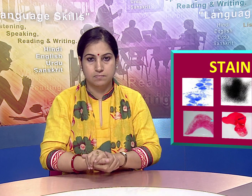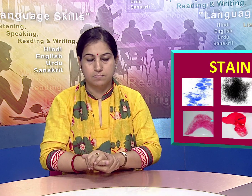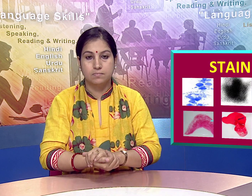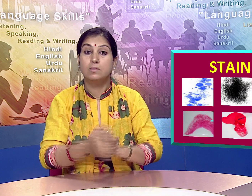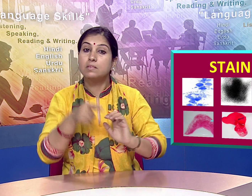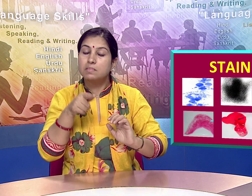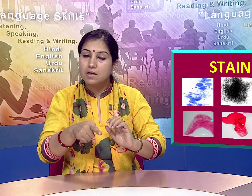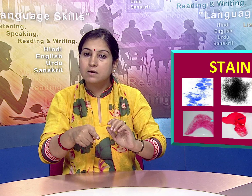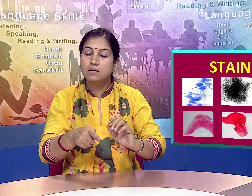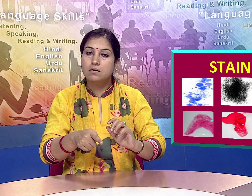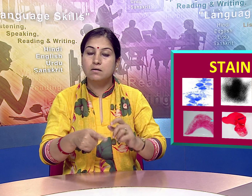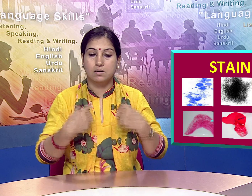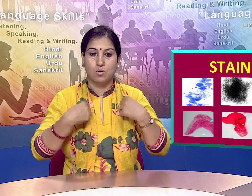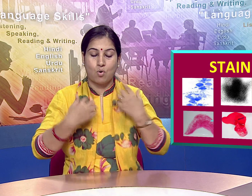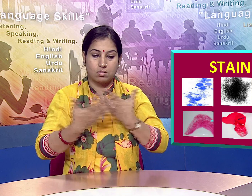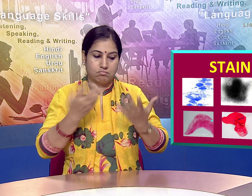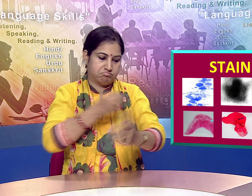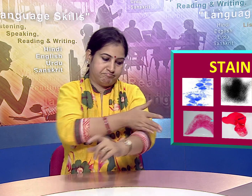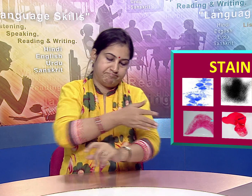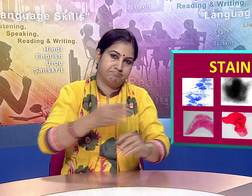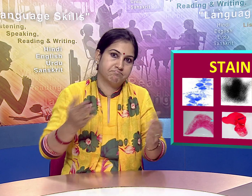that may spoil our clothes.